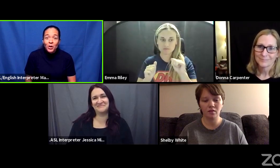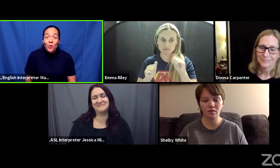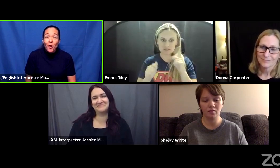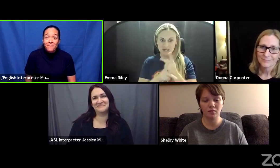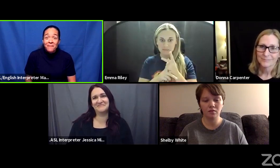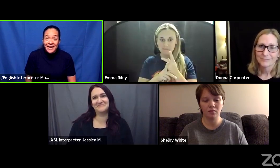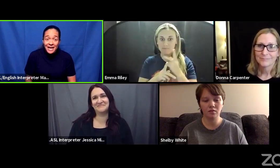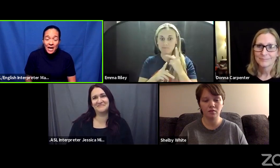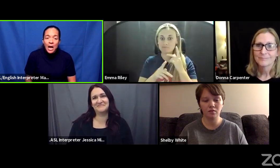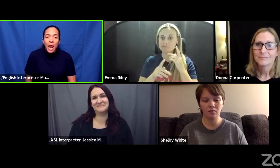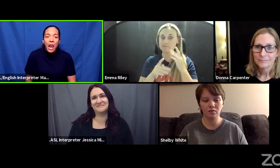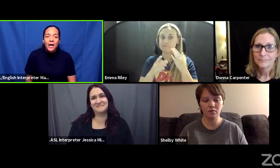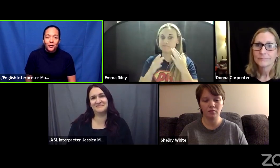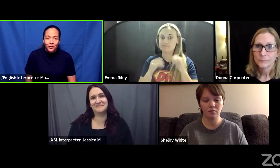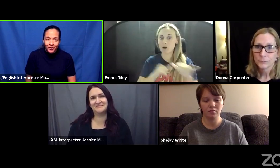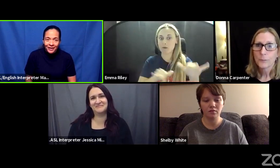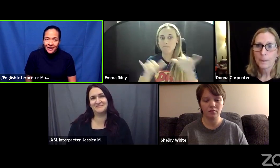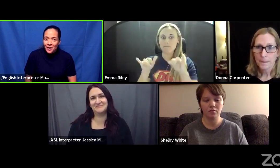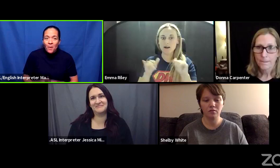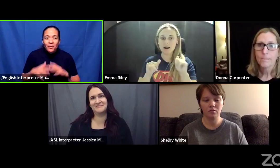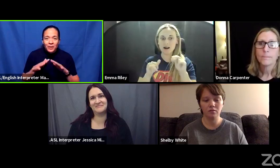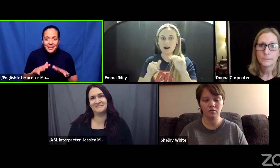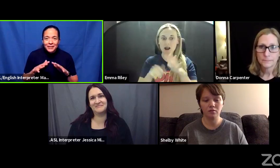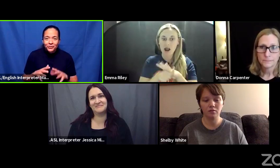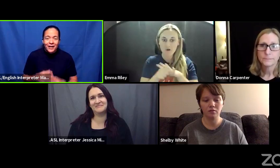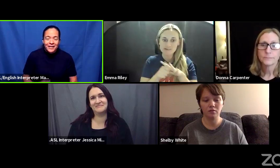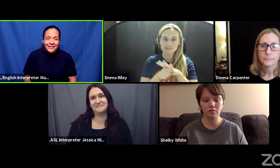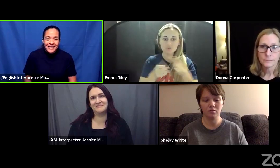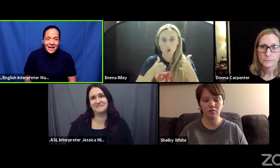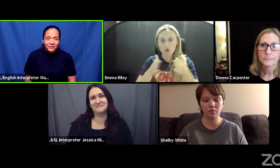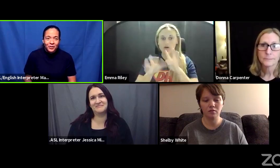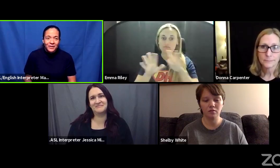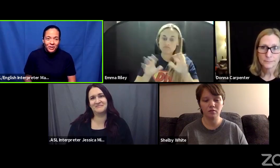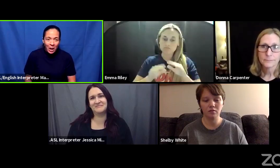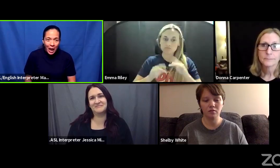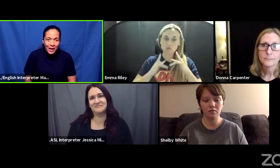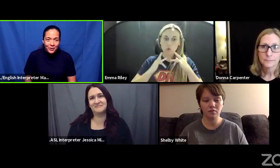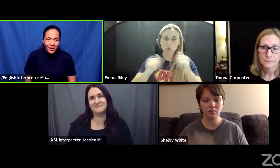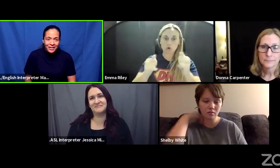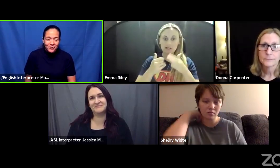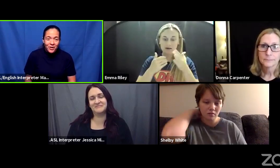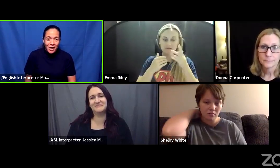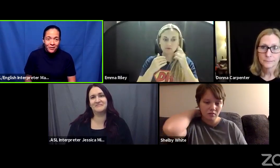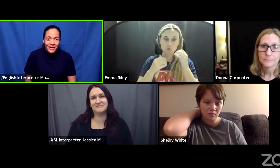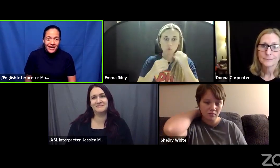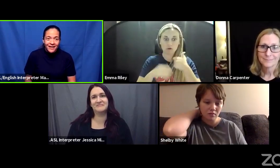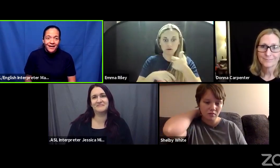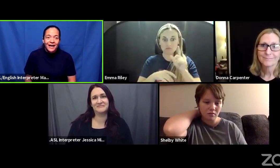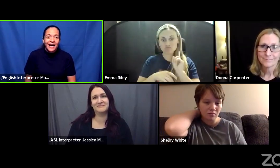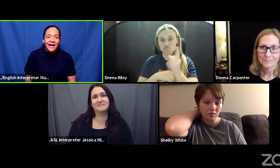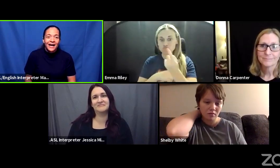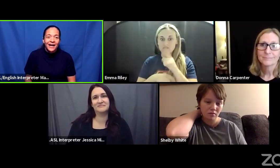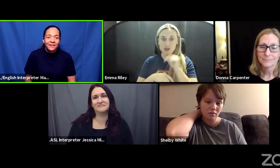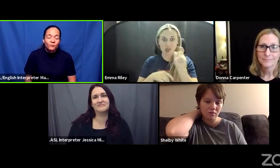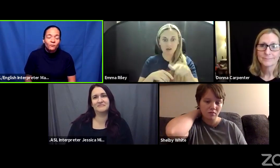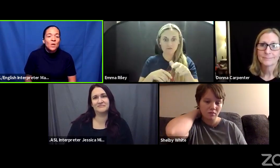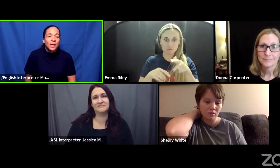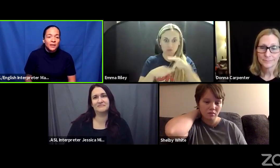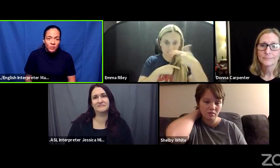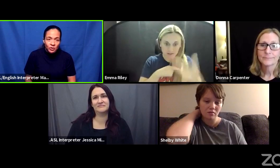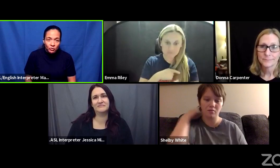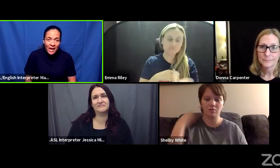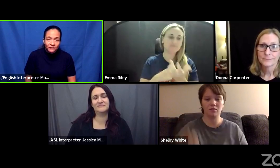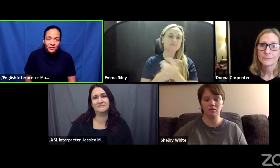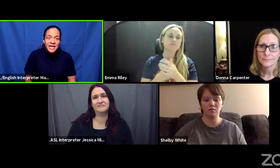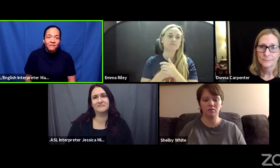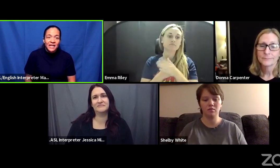that annoy me, clutter. Please try not to have so much clutter in your area,